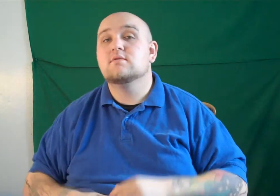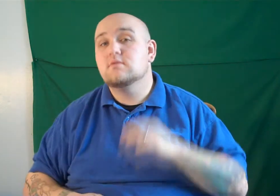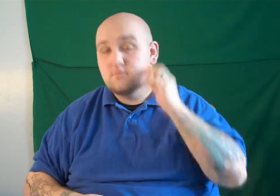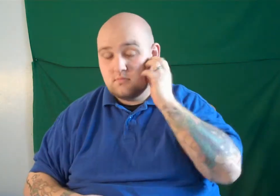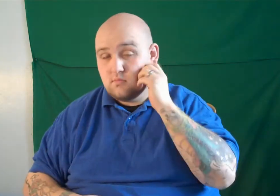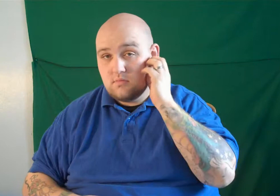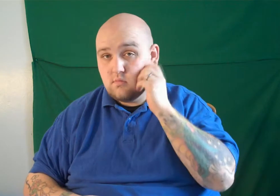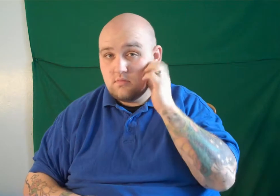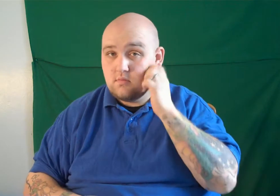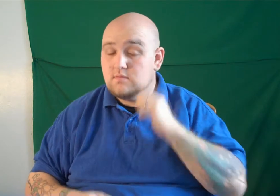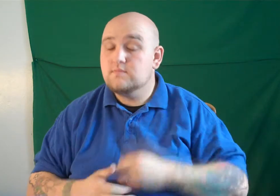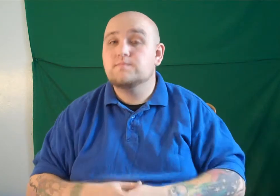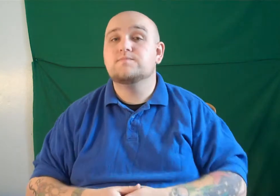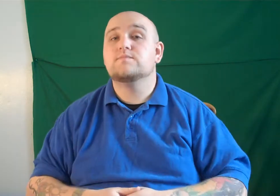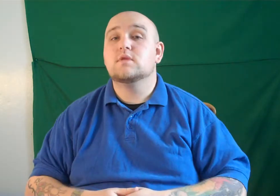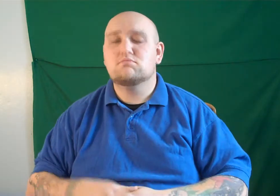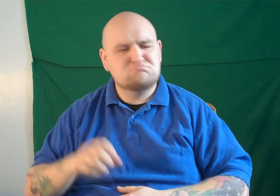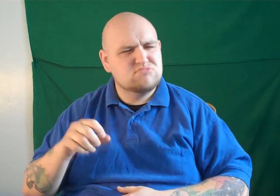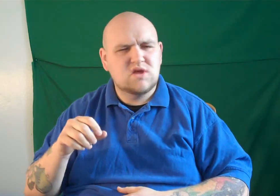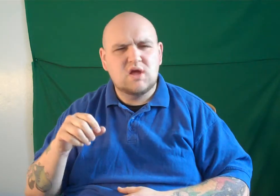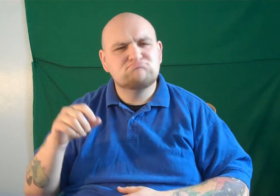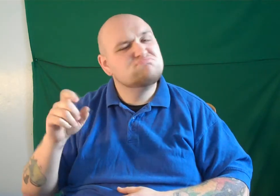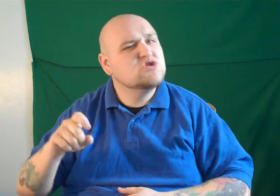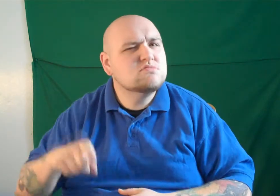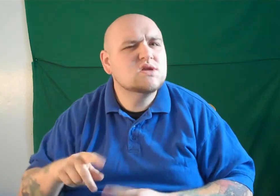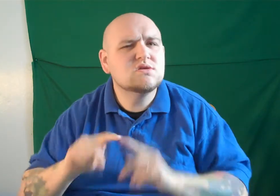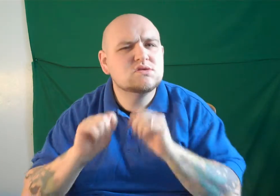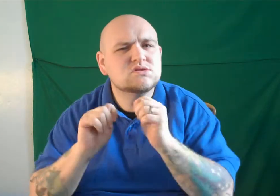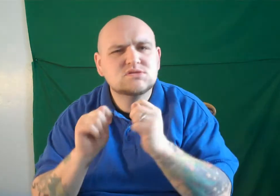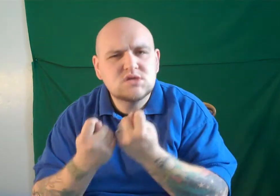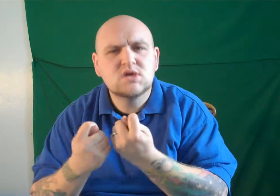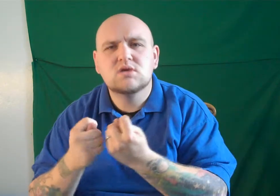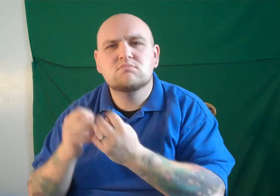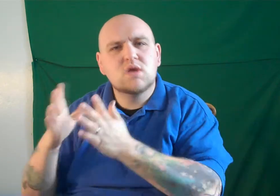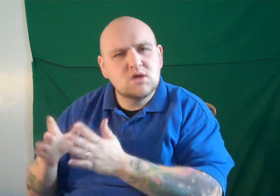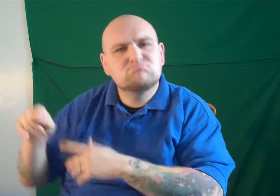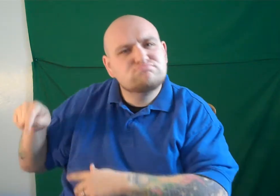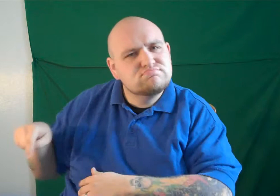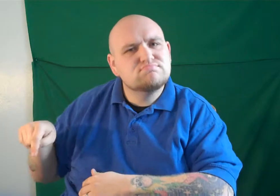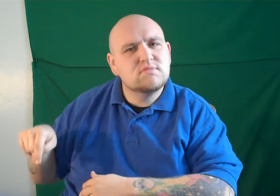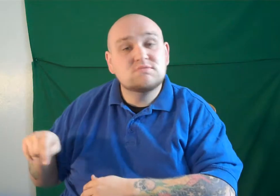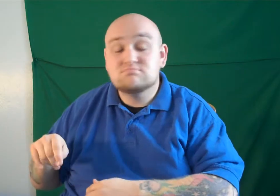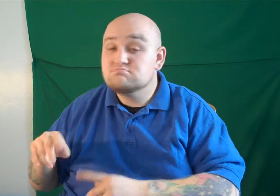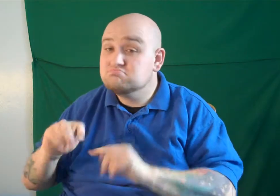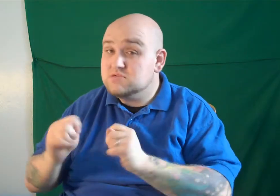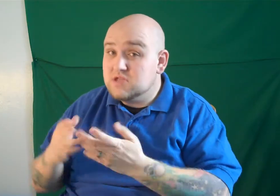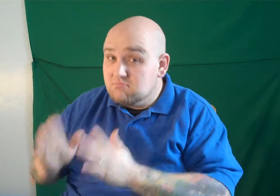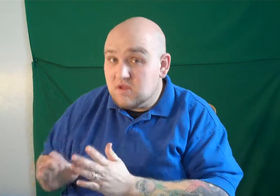need a teammate? Should your teammate be a deaf person or should it be a hearing person?